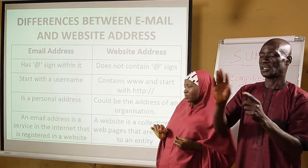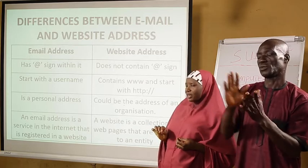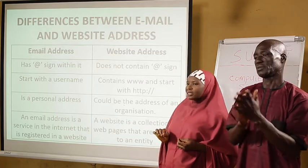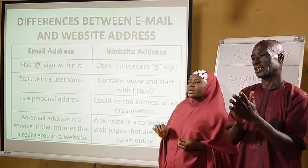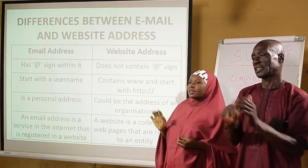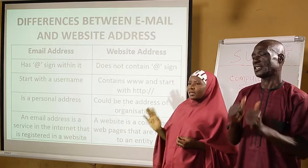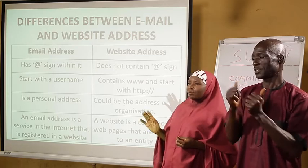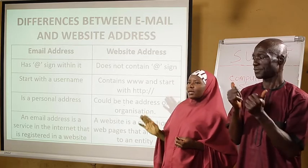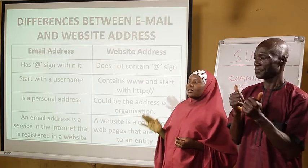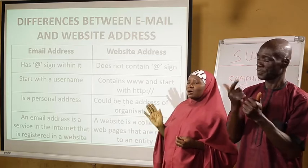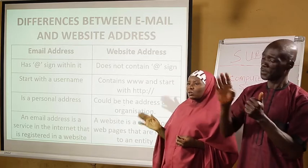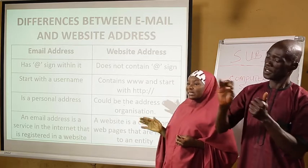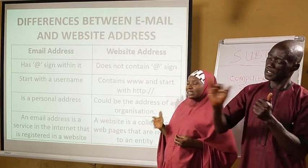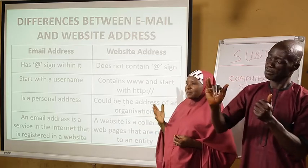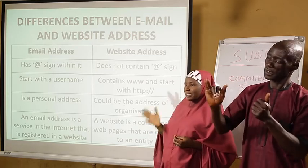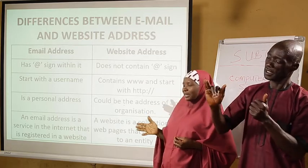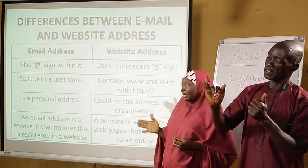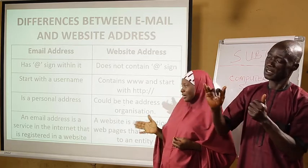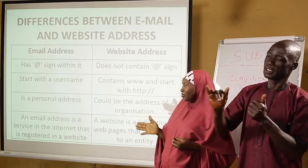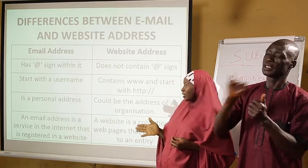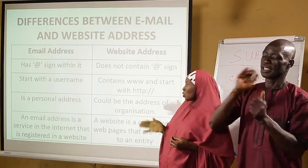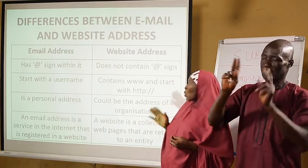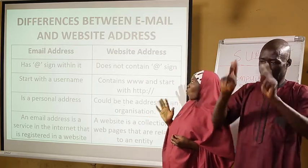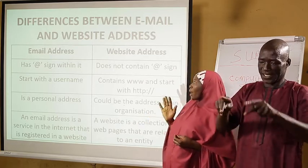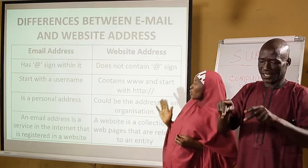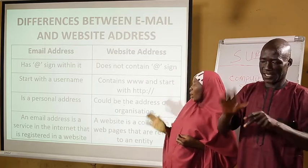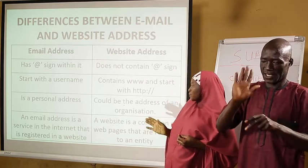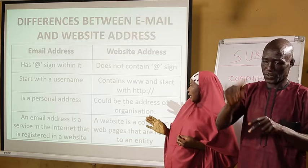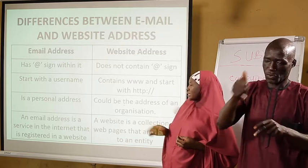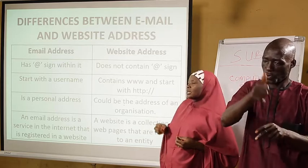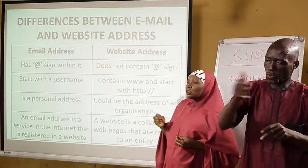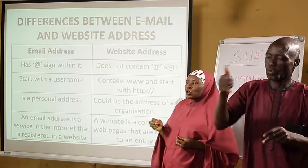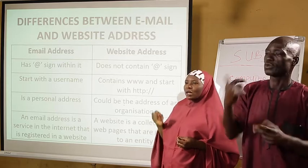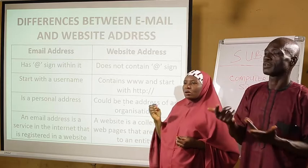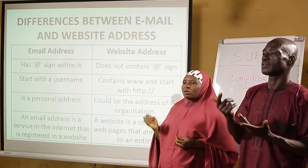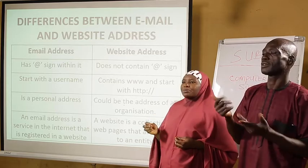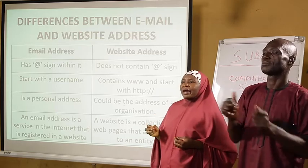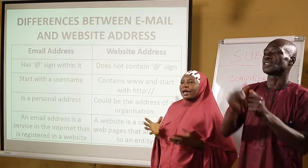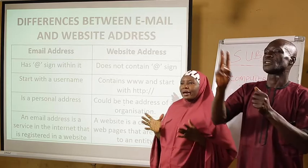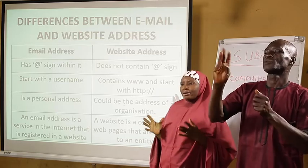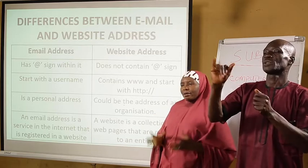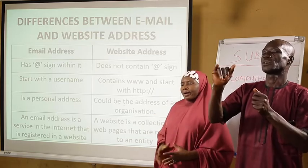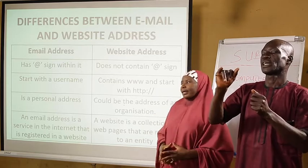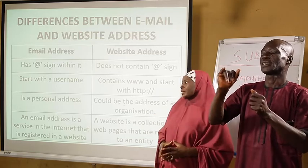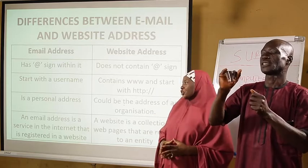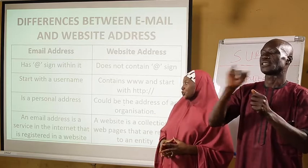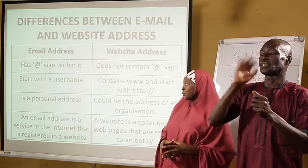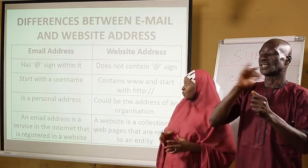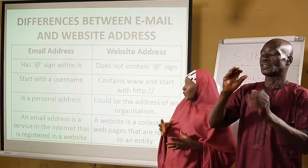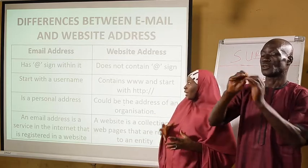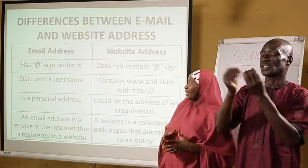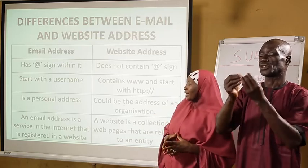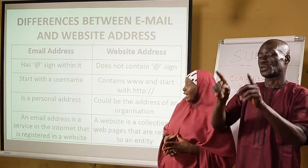website address. The email owns its personal address, while the website usually owned by an